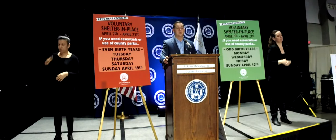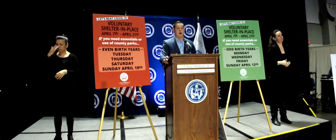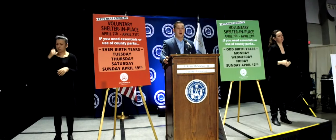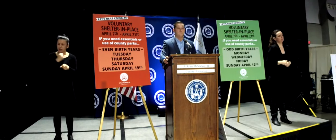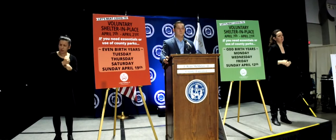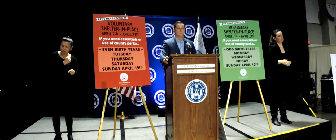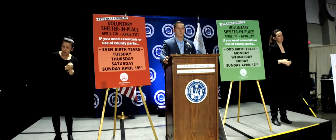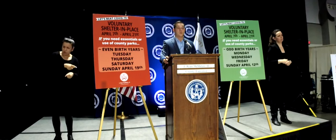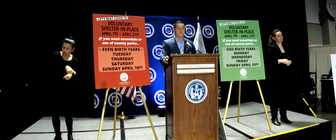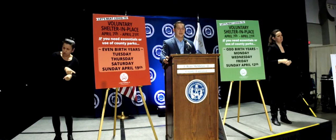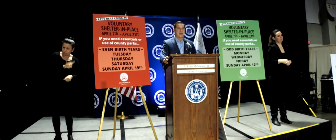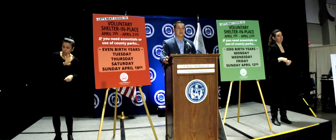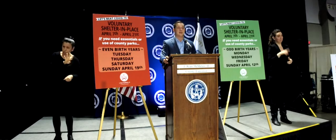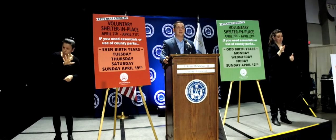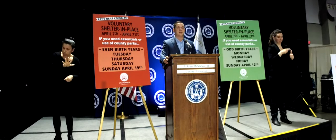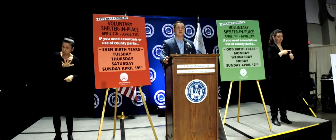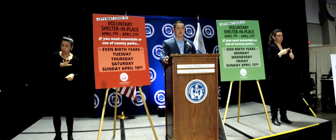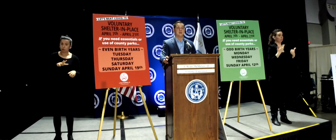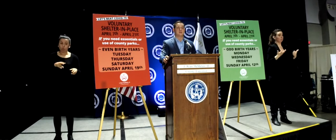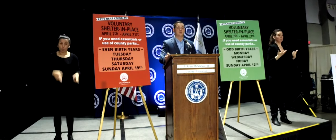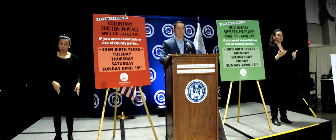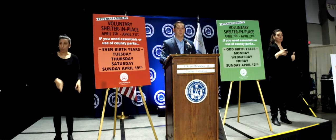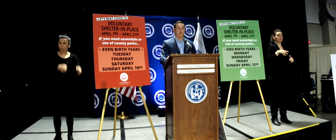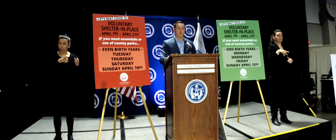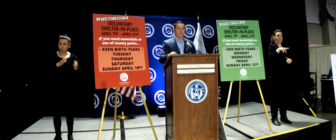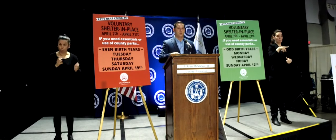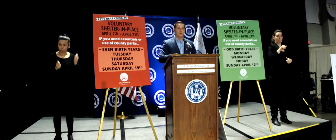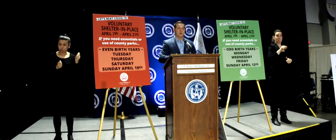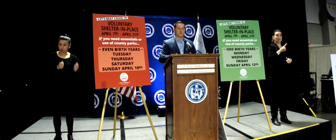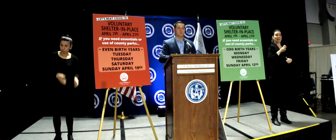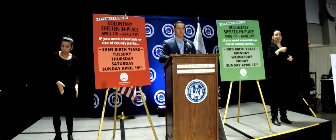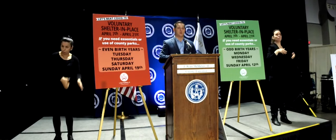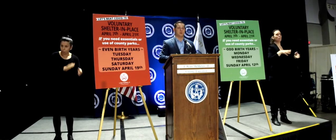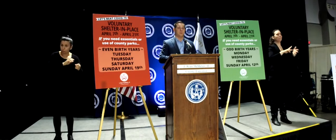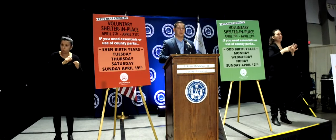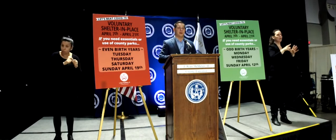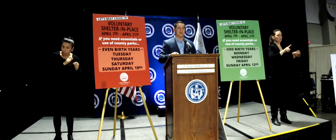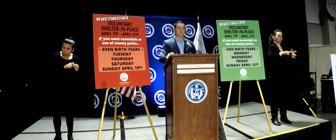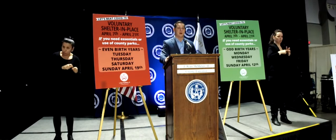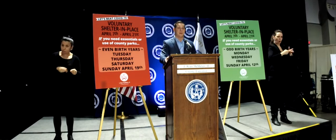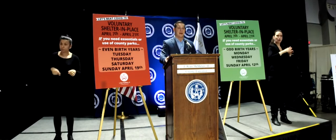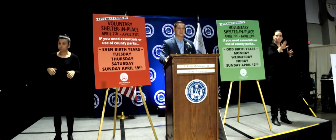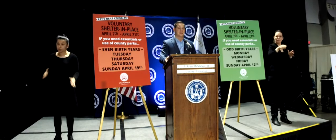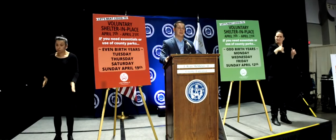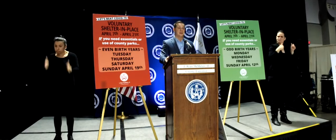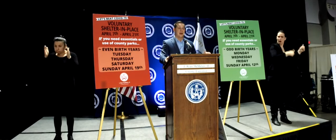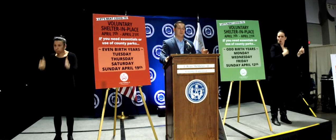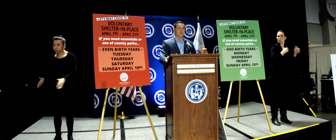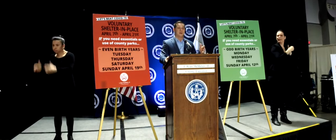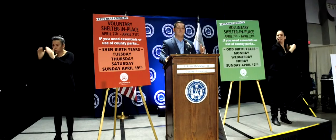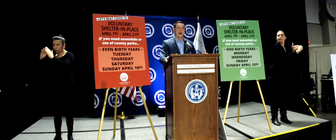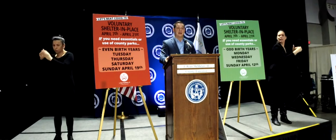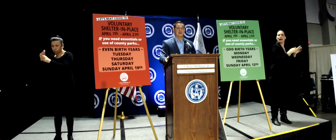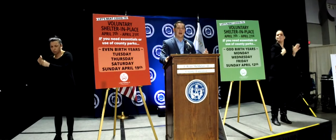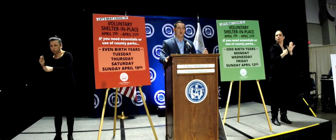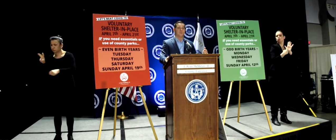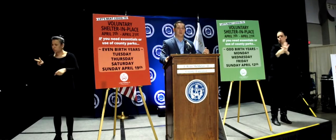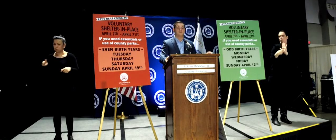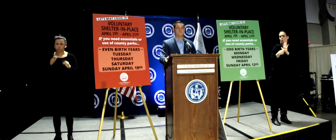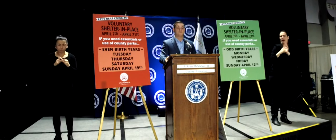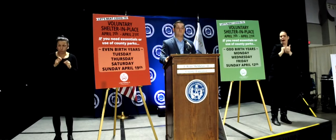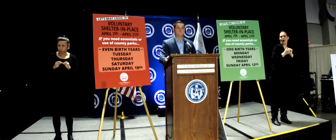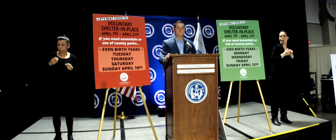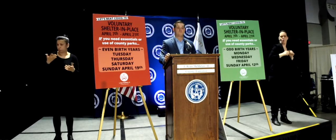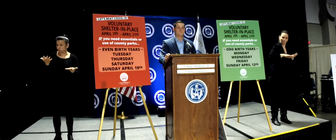things. We can't get to normal without some short-term pain, and that's why I'm asking everybody to buy in, help